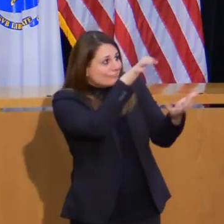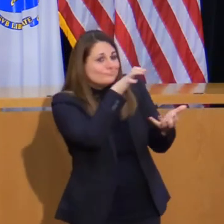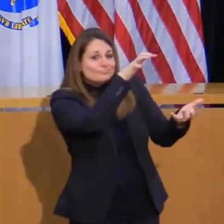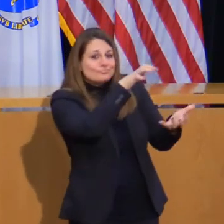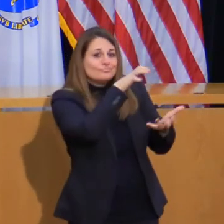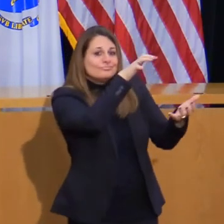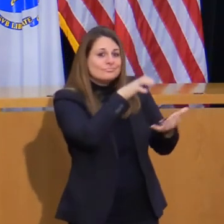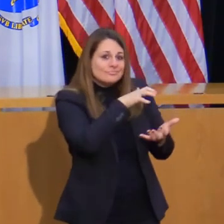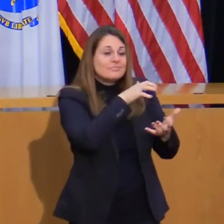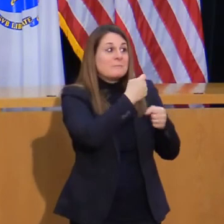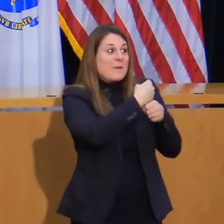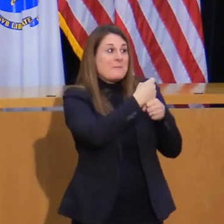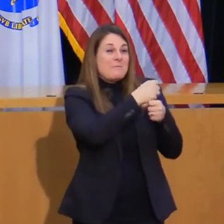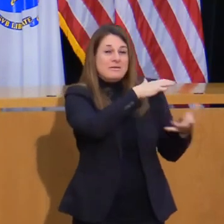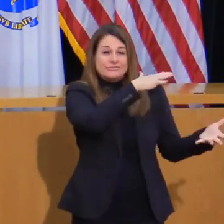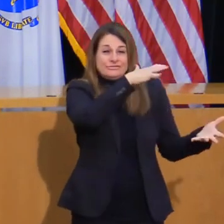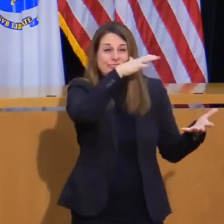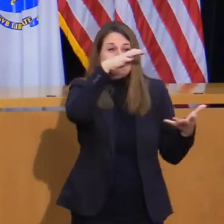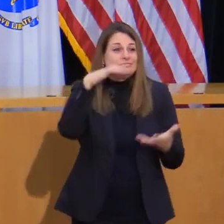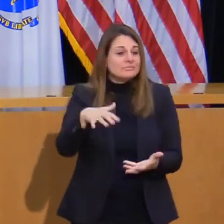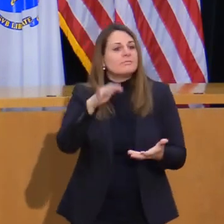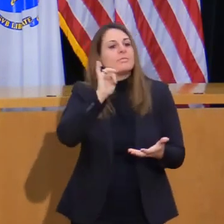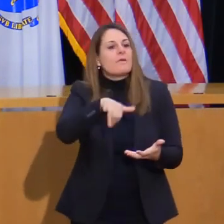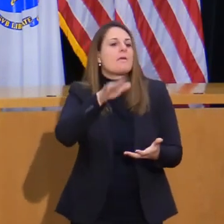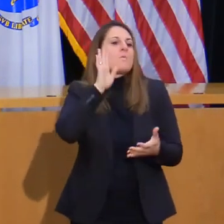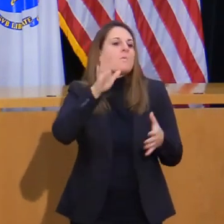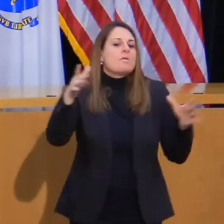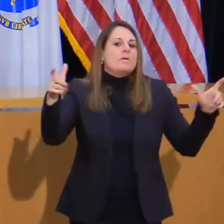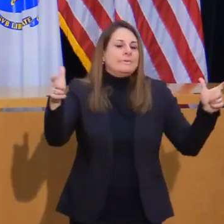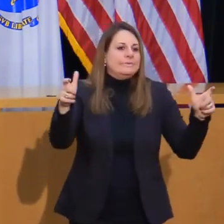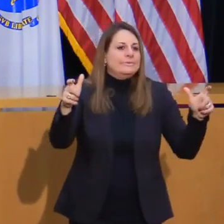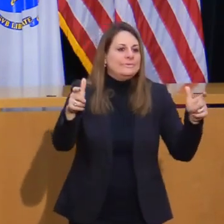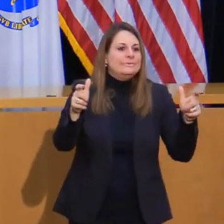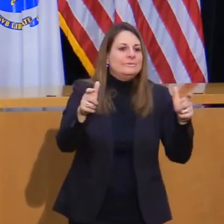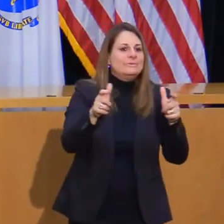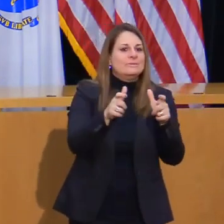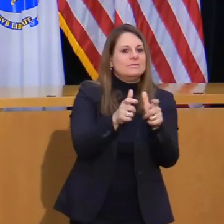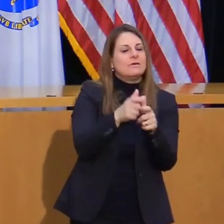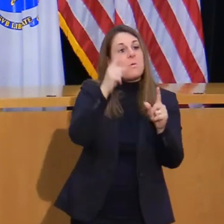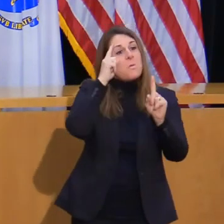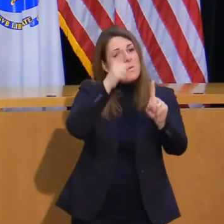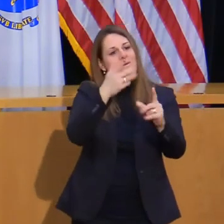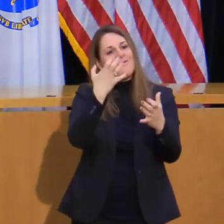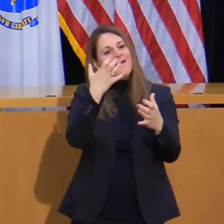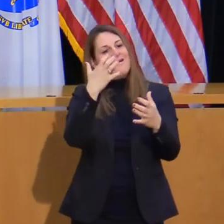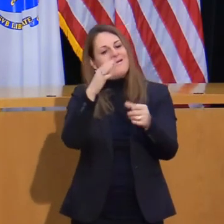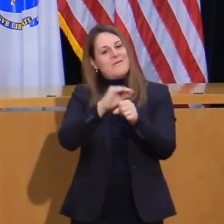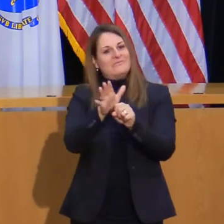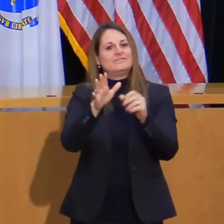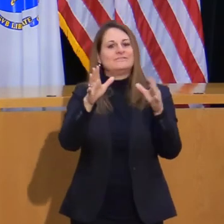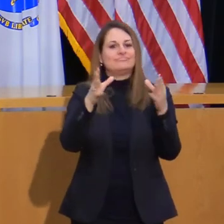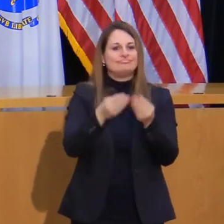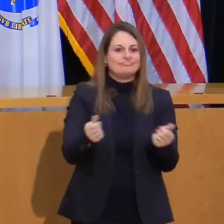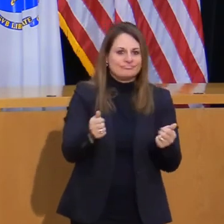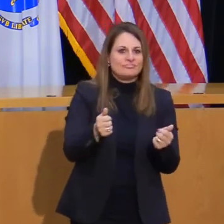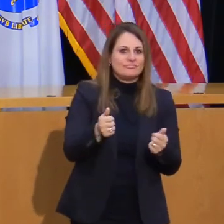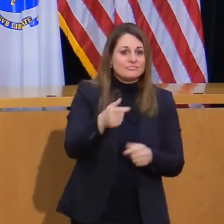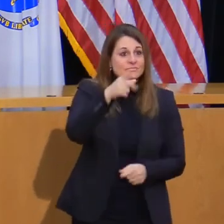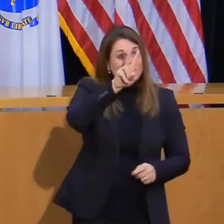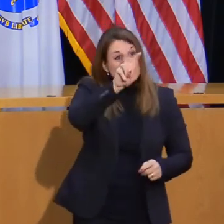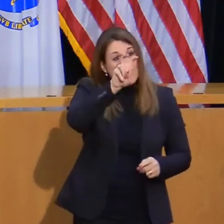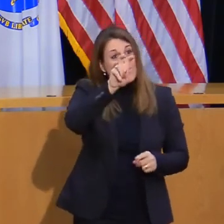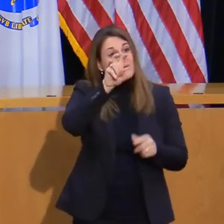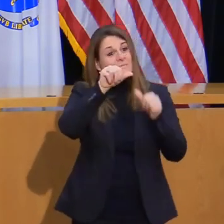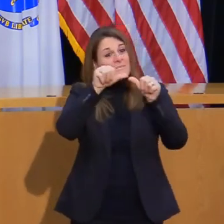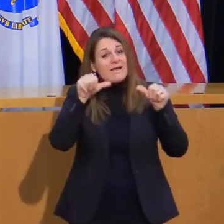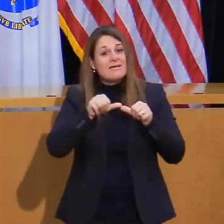shipments. Massachusetts has stood up a significant vaccine site infrastructure with 200 available public sites,